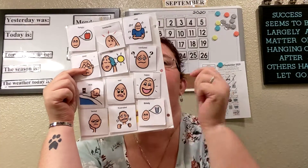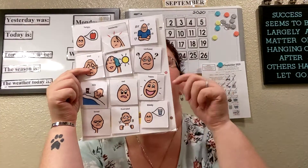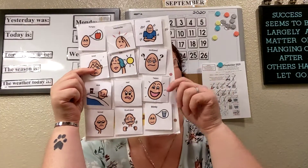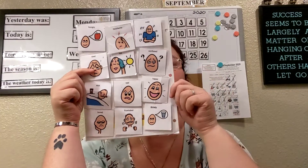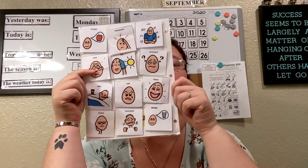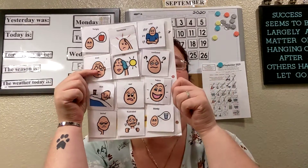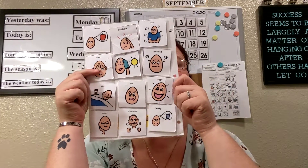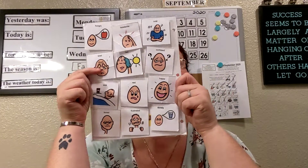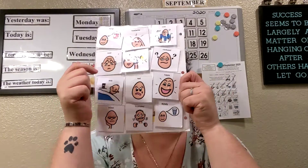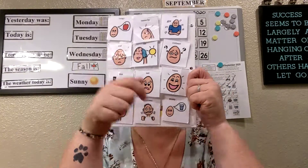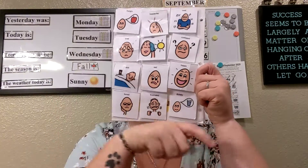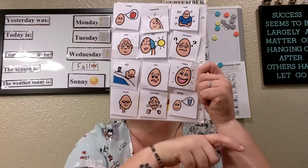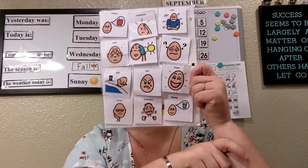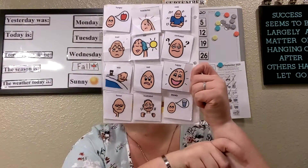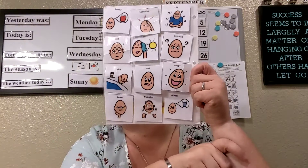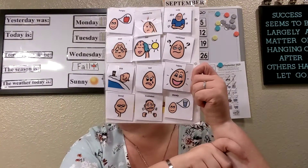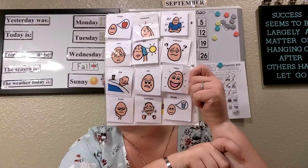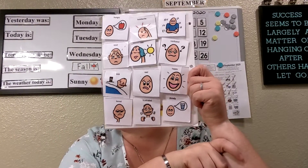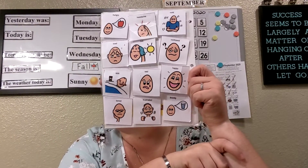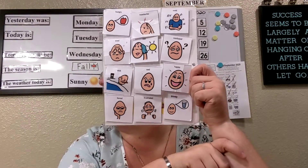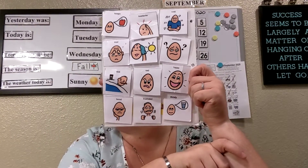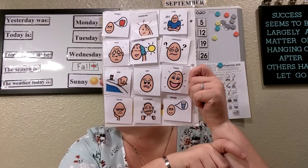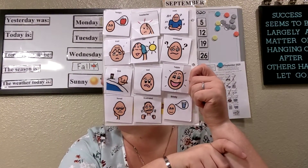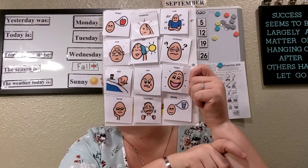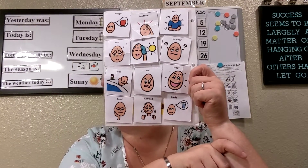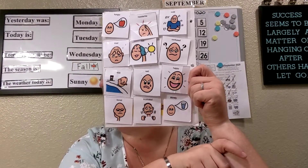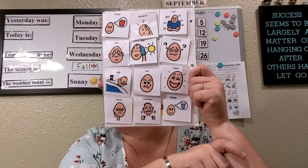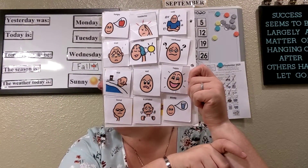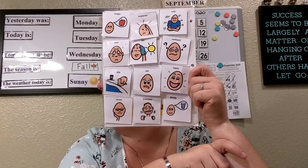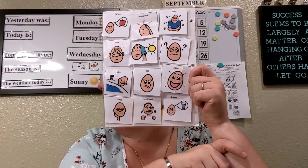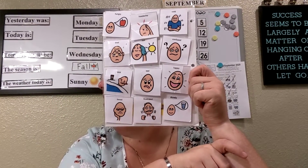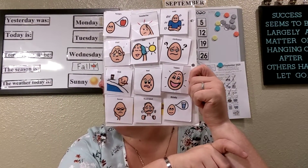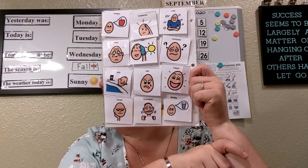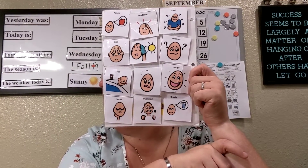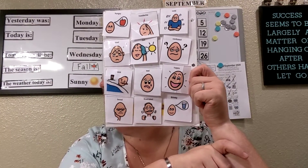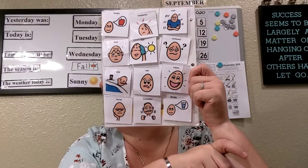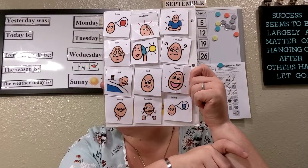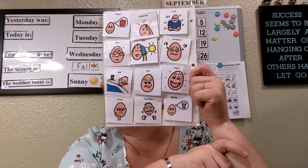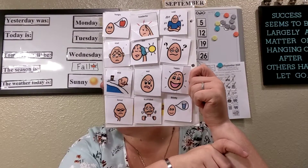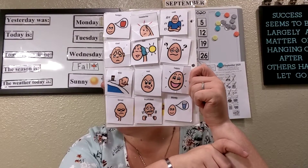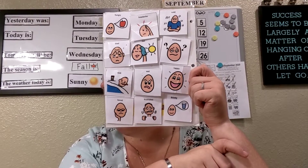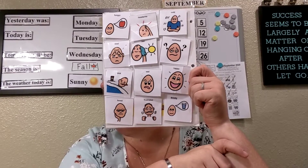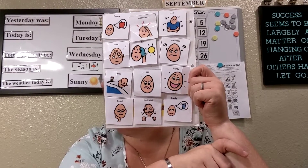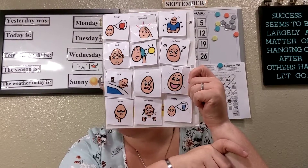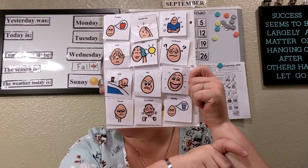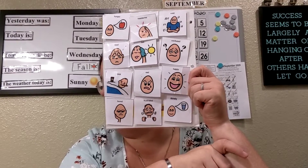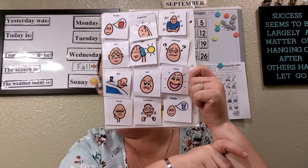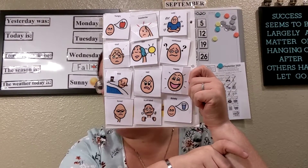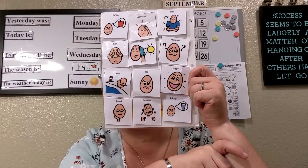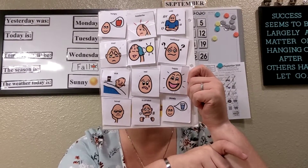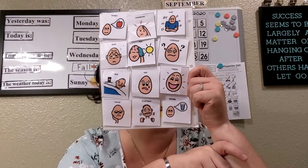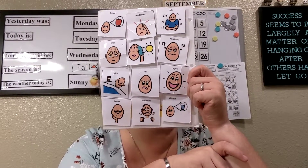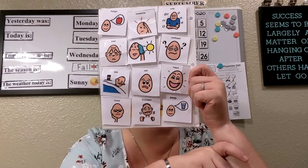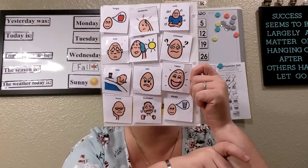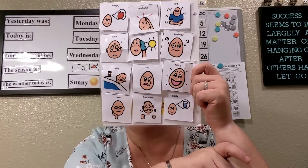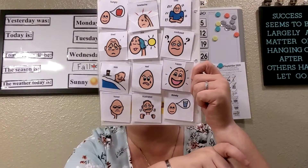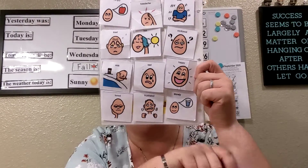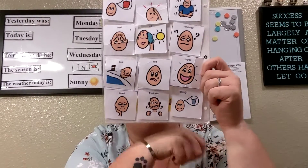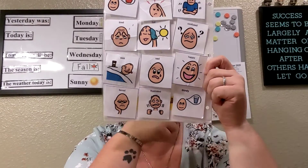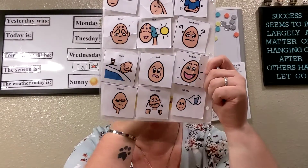you thirsty? How are you feeling today? You can point. You can tell somebody. If there's a way you're feeling that isn't listed, you can use your words and tell somebody that